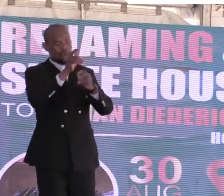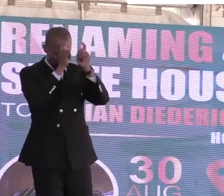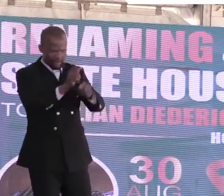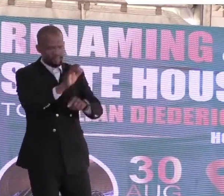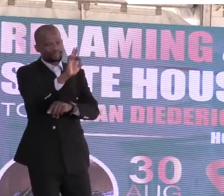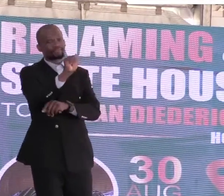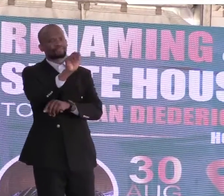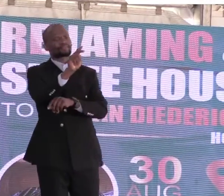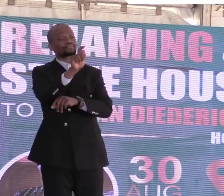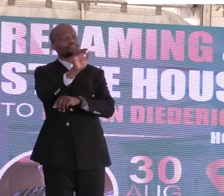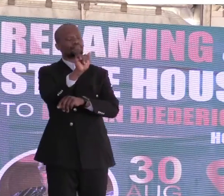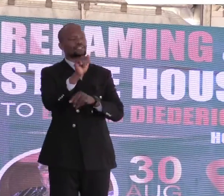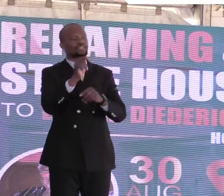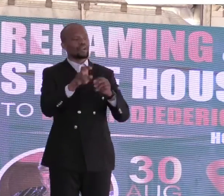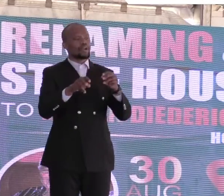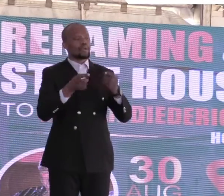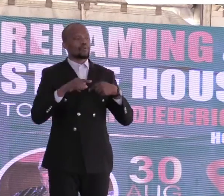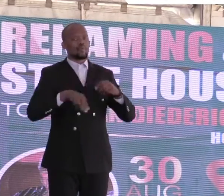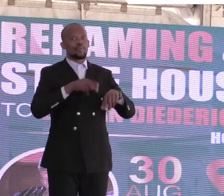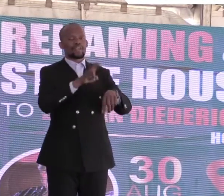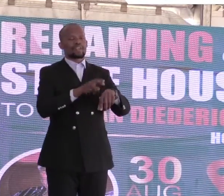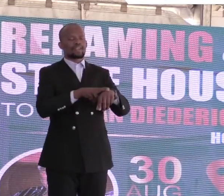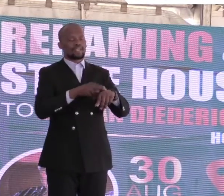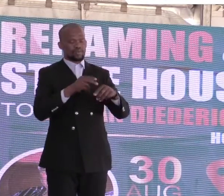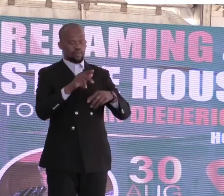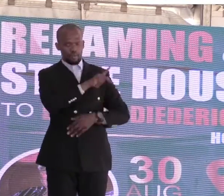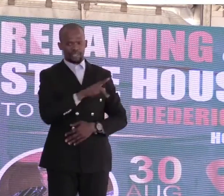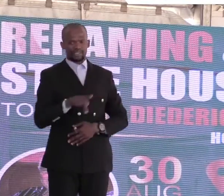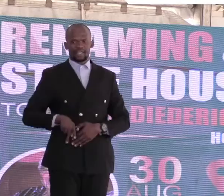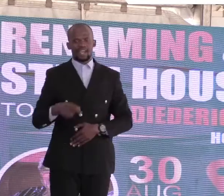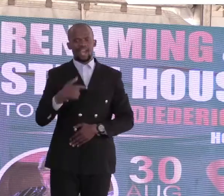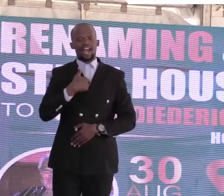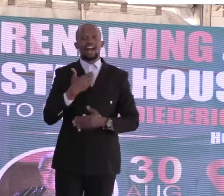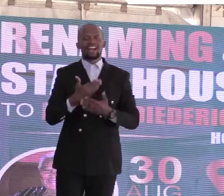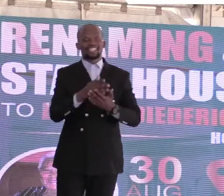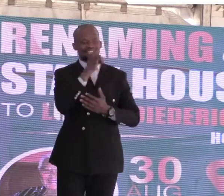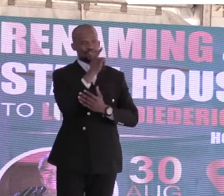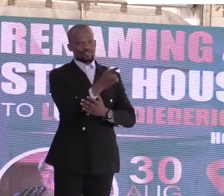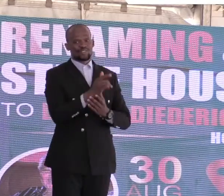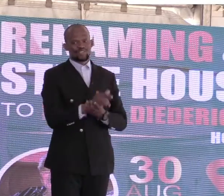need president, we need that. I can tell you though,